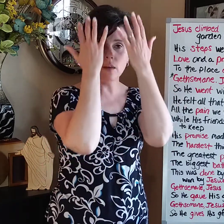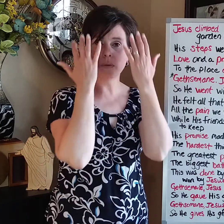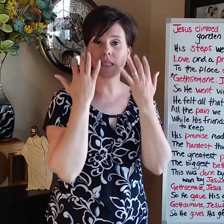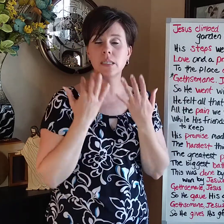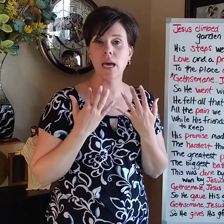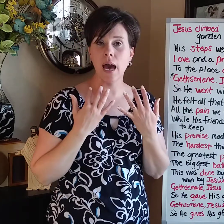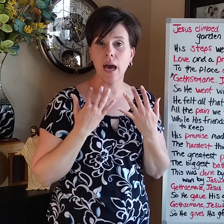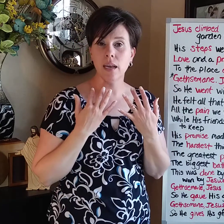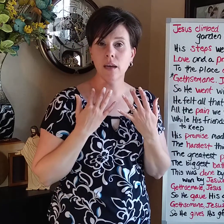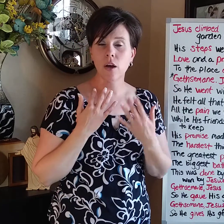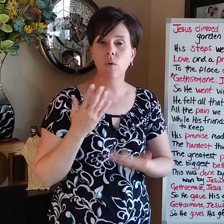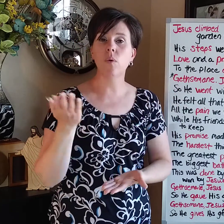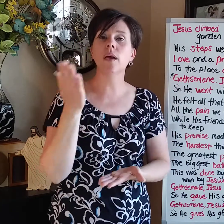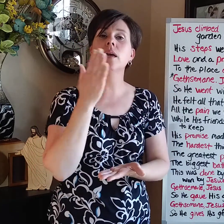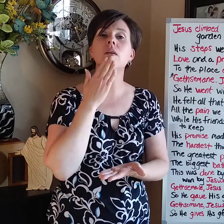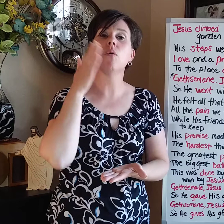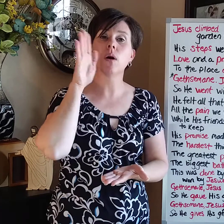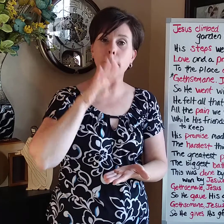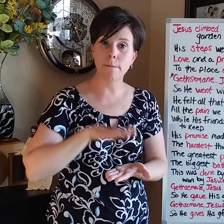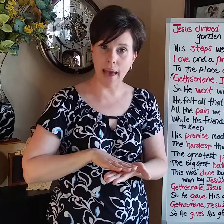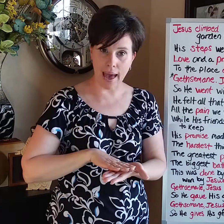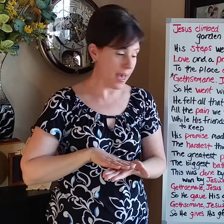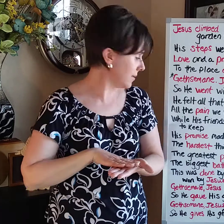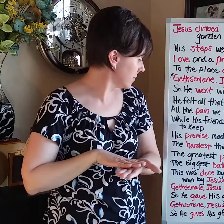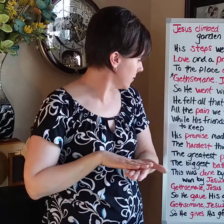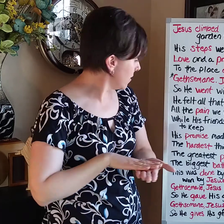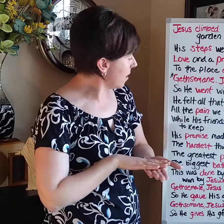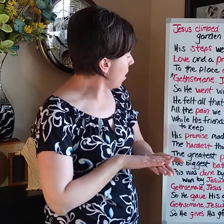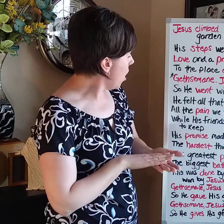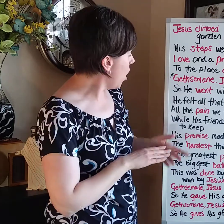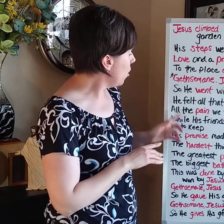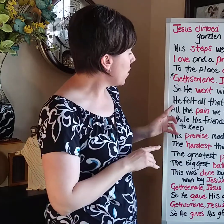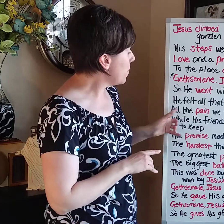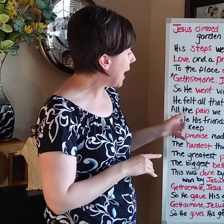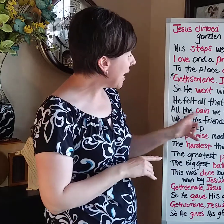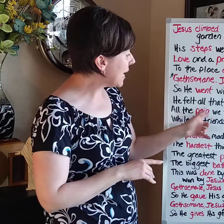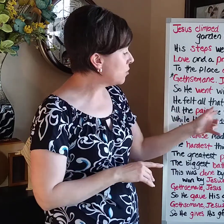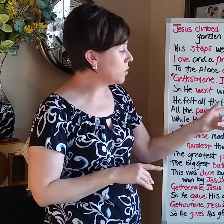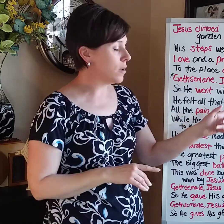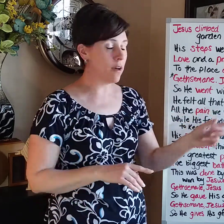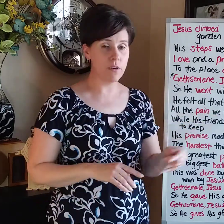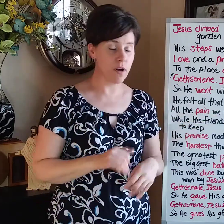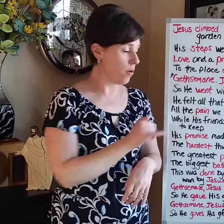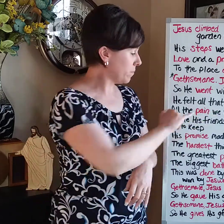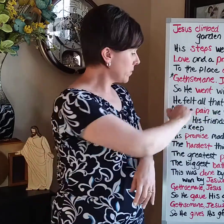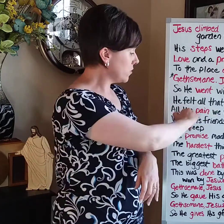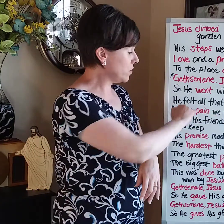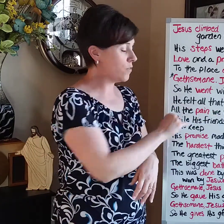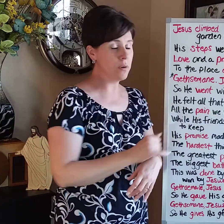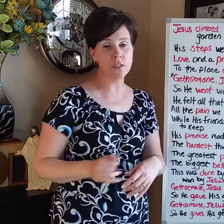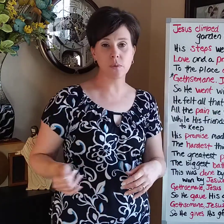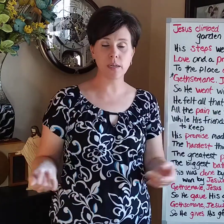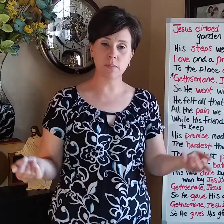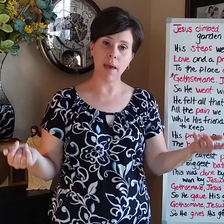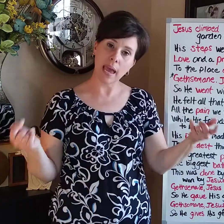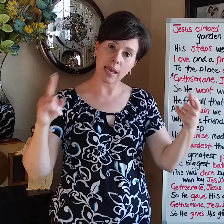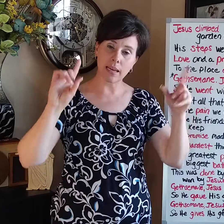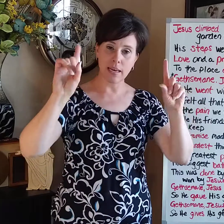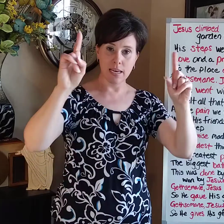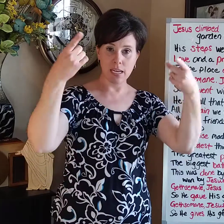was sad, wicked or bad. All the pain we would ever know. So the focused word is pain. It's